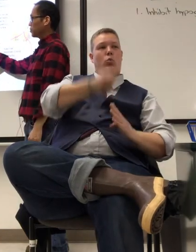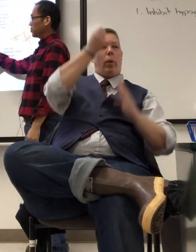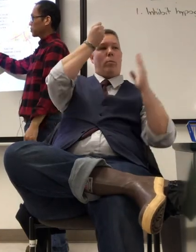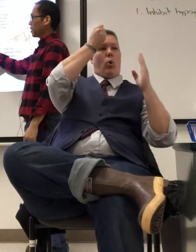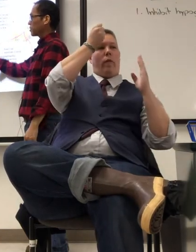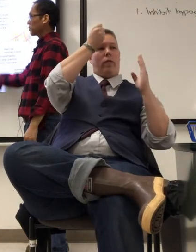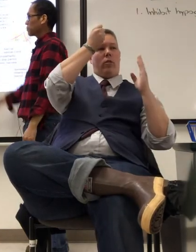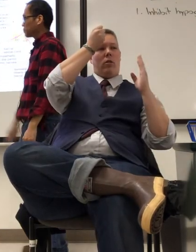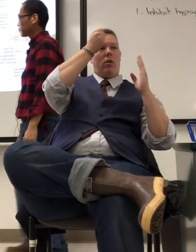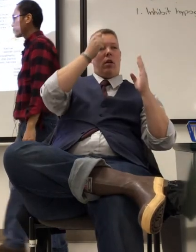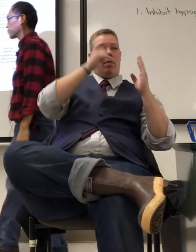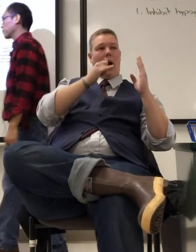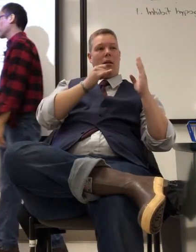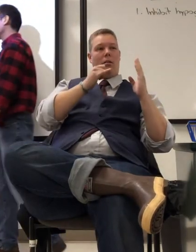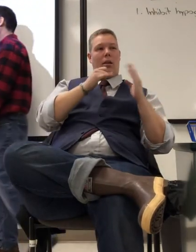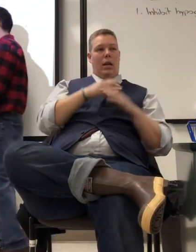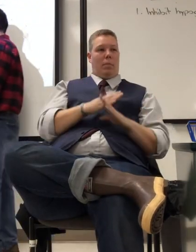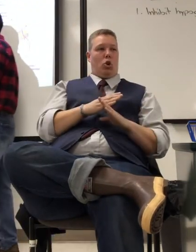on the detrusor muscle,